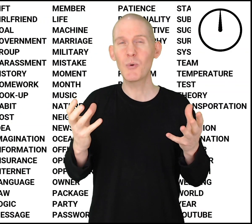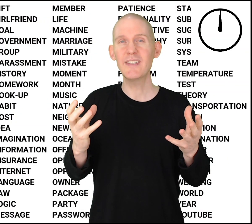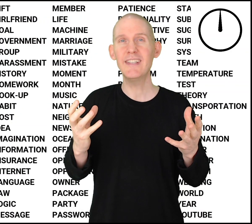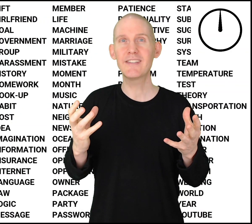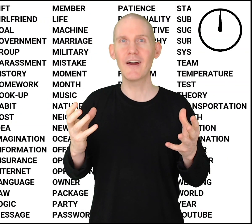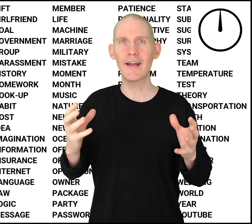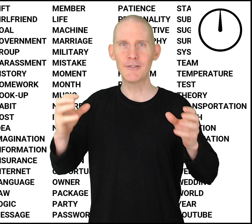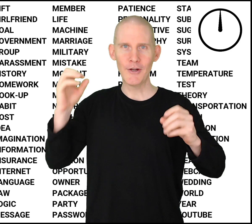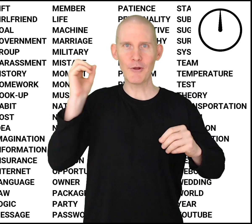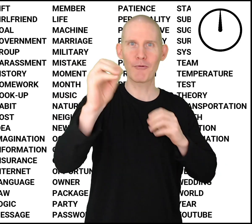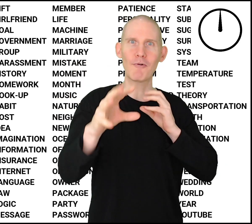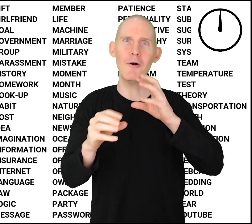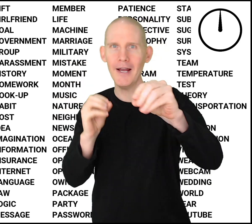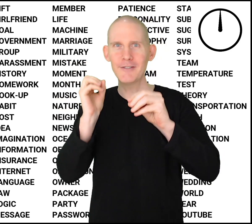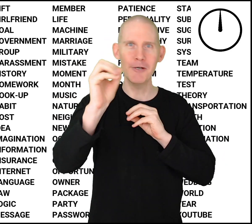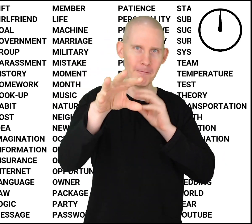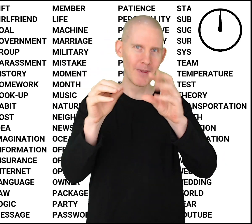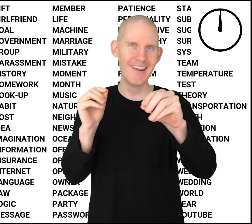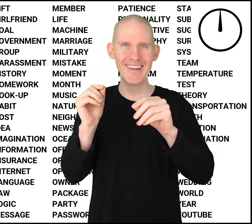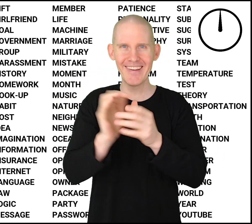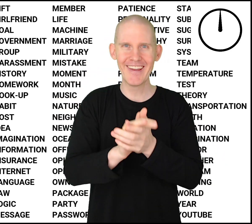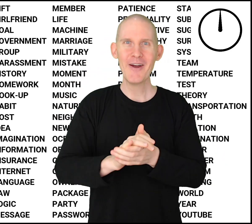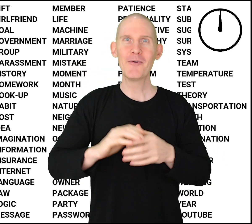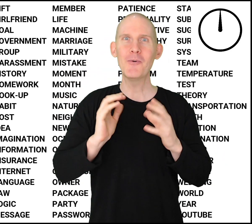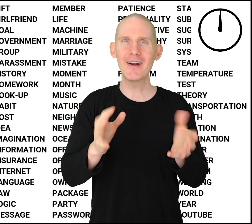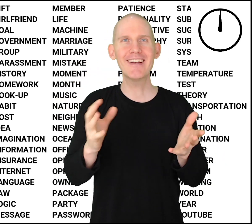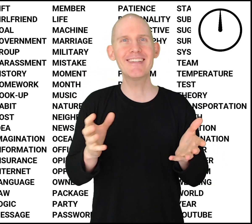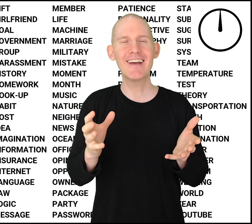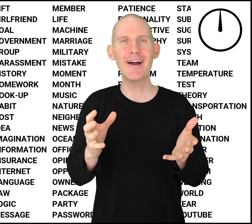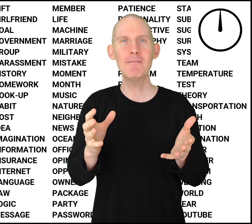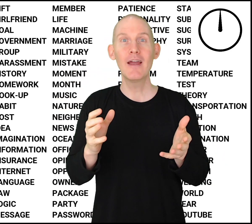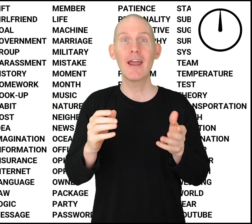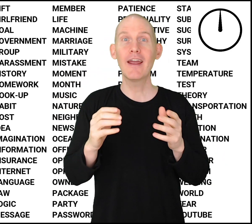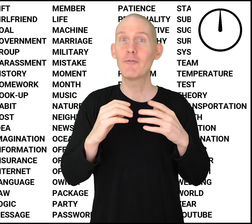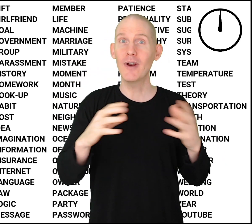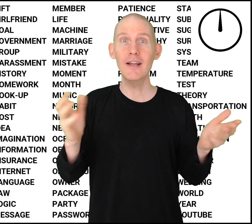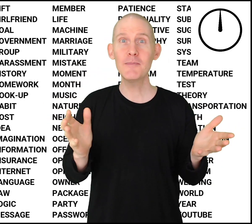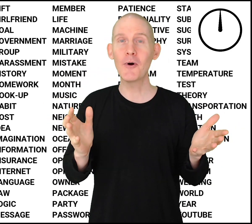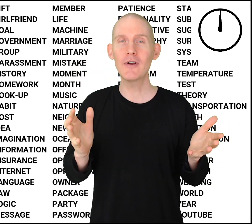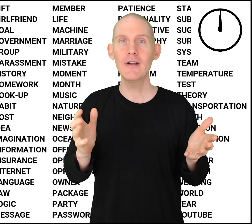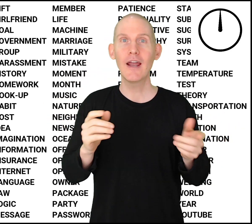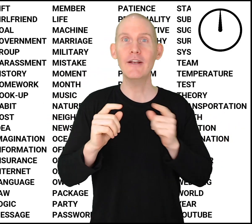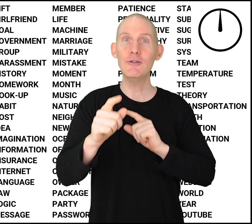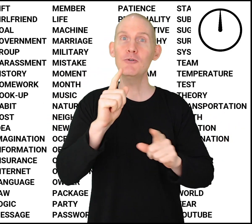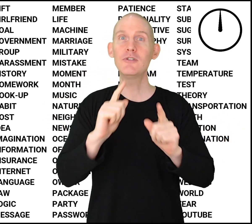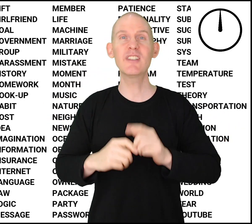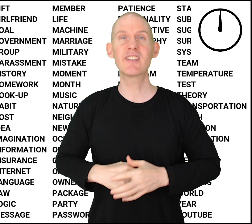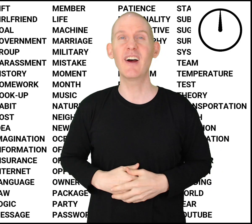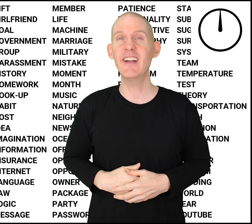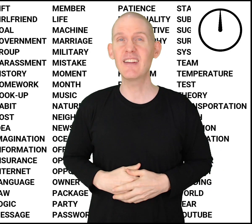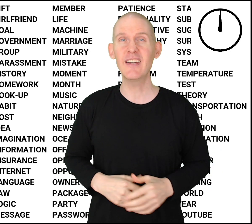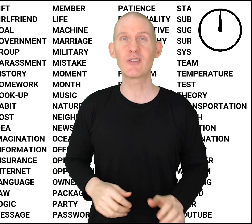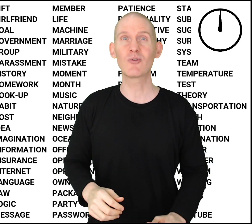120 signs to throw at you. One at a time, random order, and you just sign like